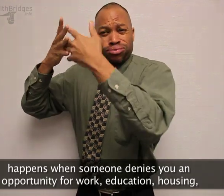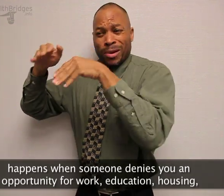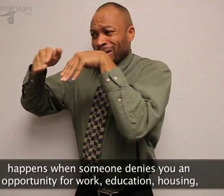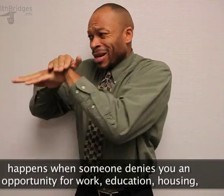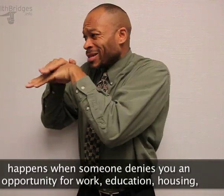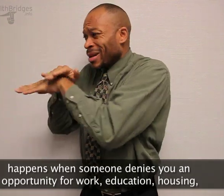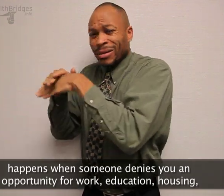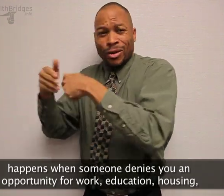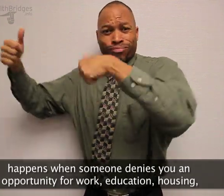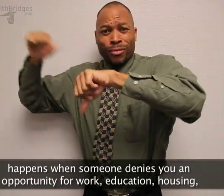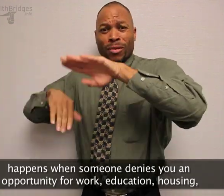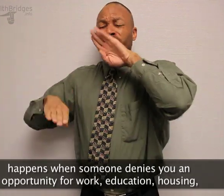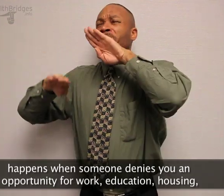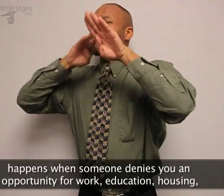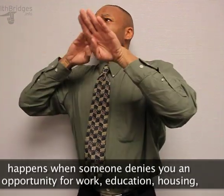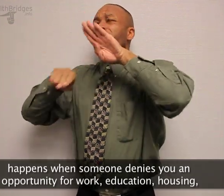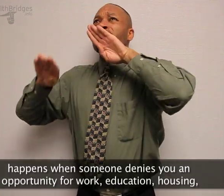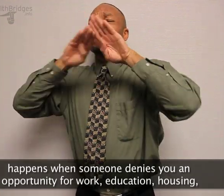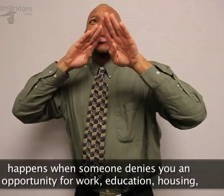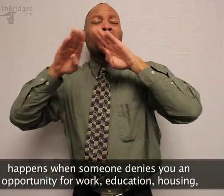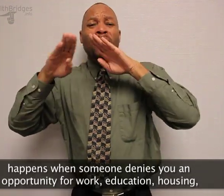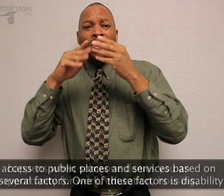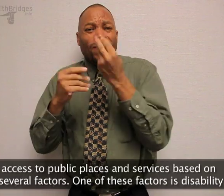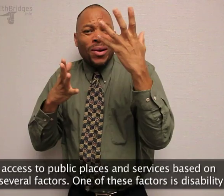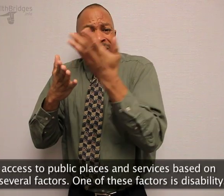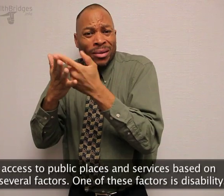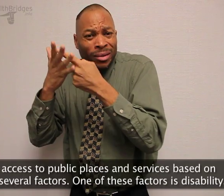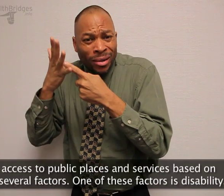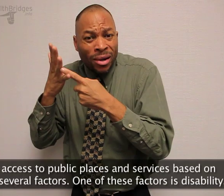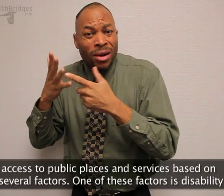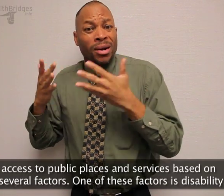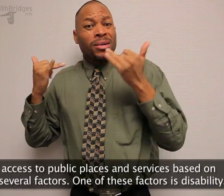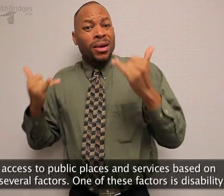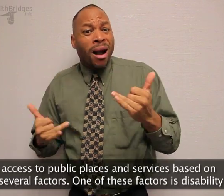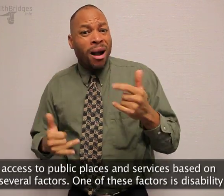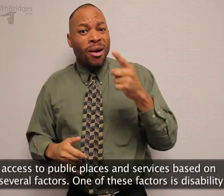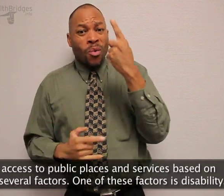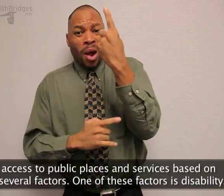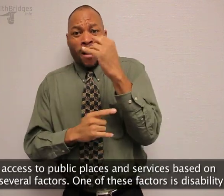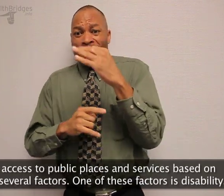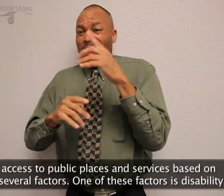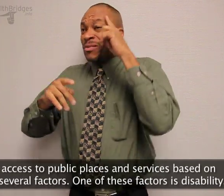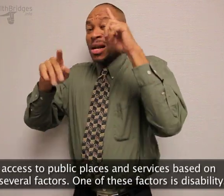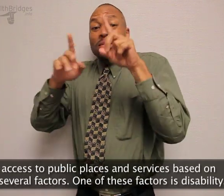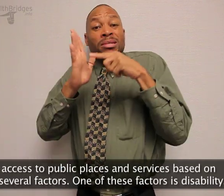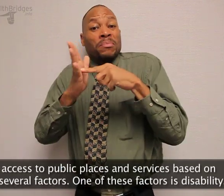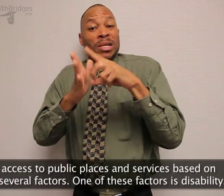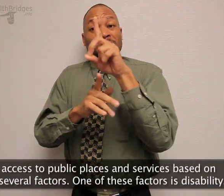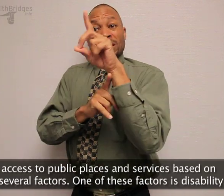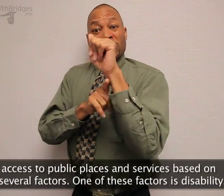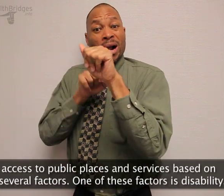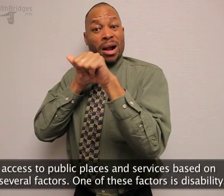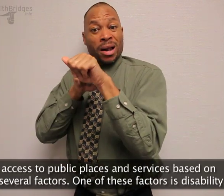education, housing, access to public places, and services based on several factors.